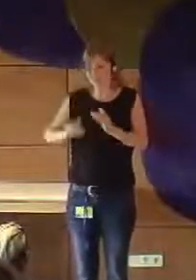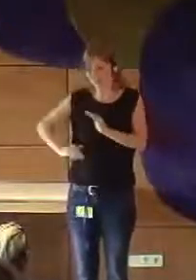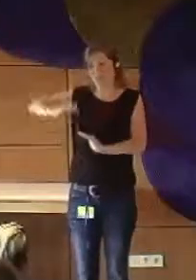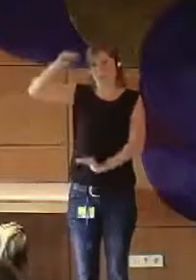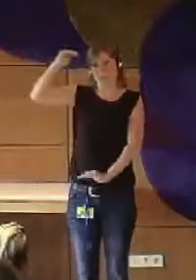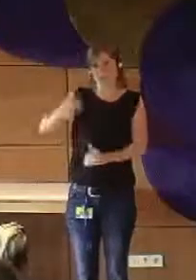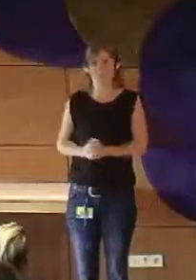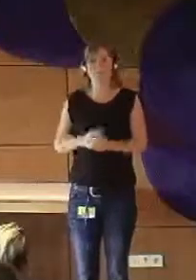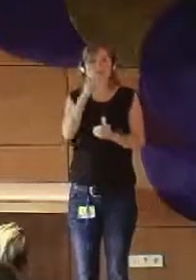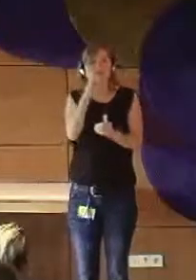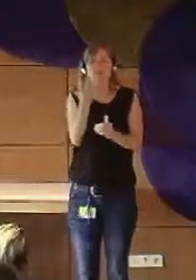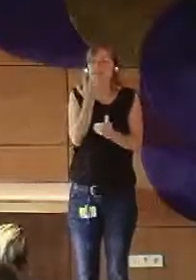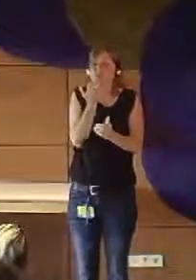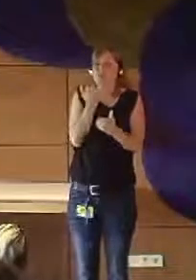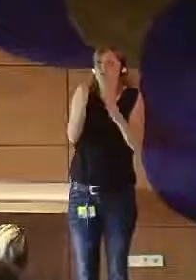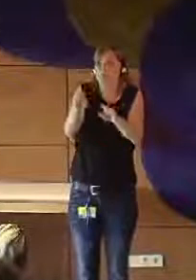Wikipedia.